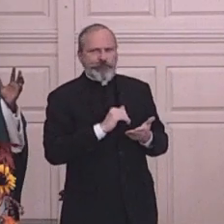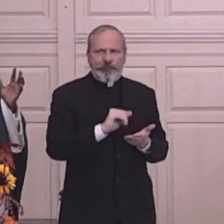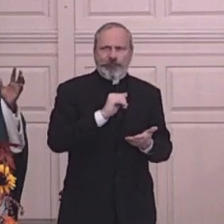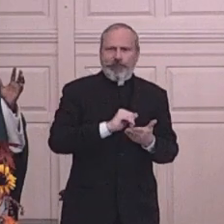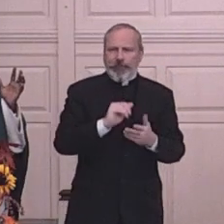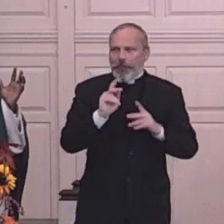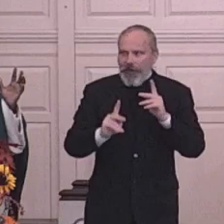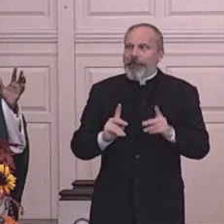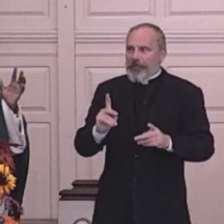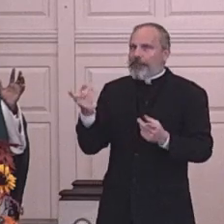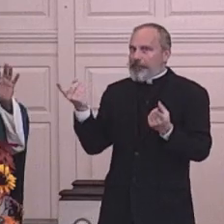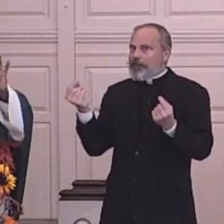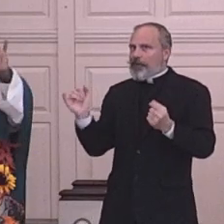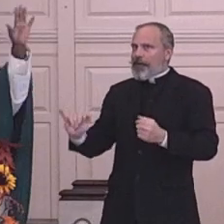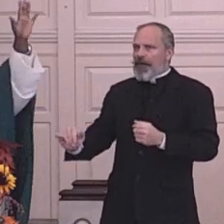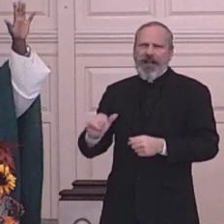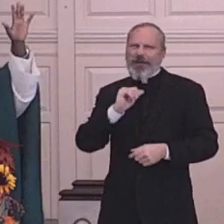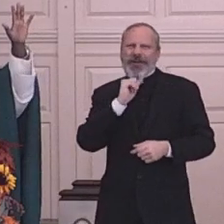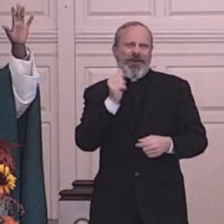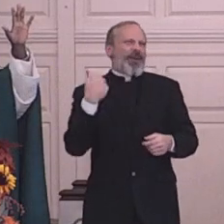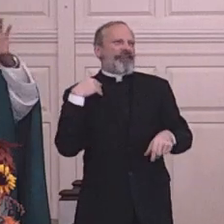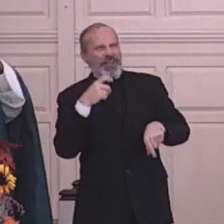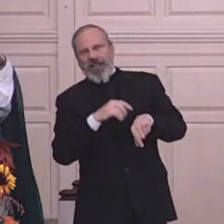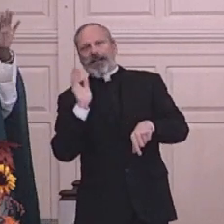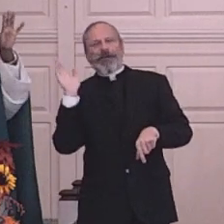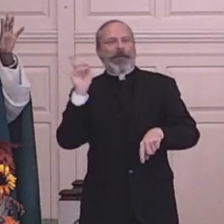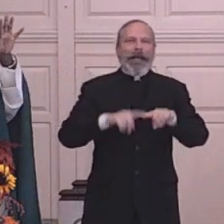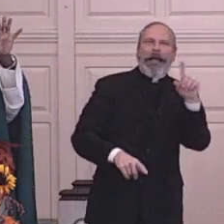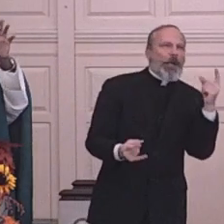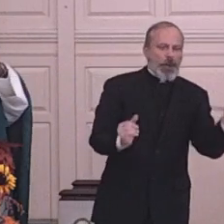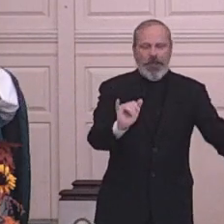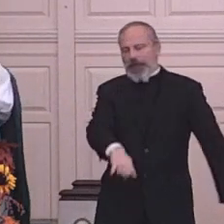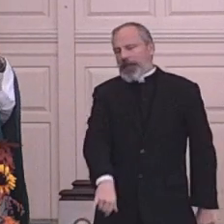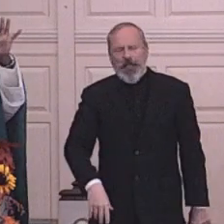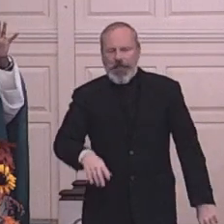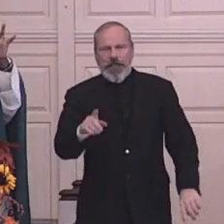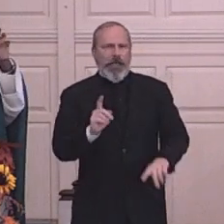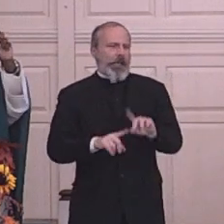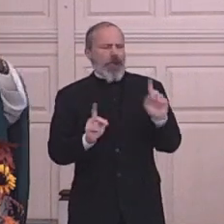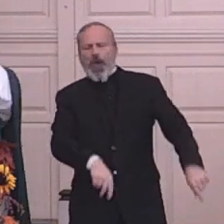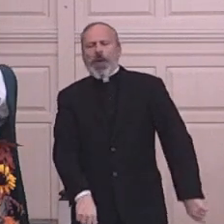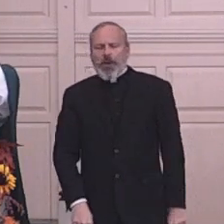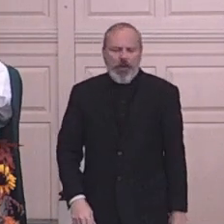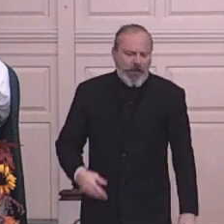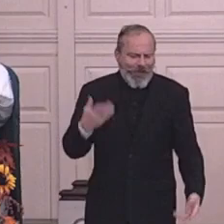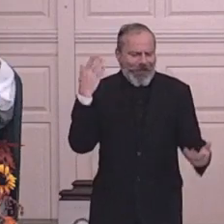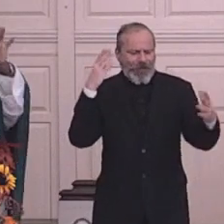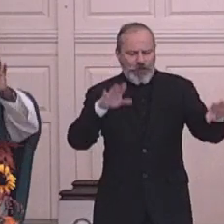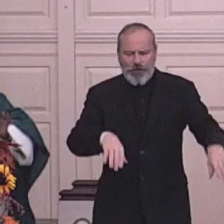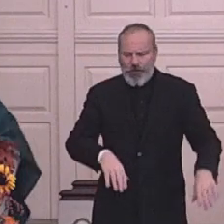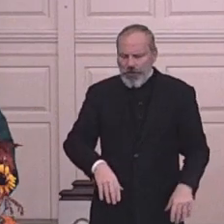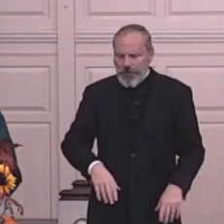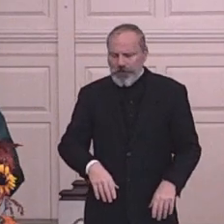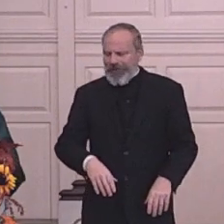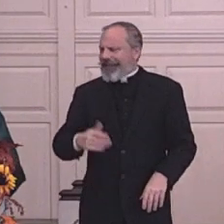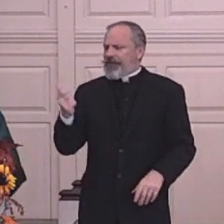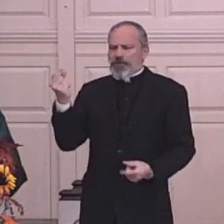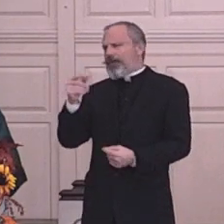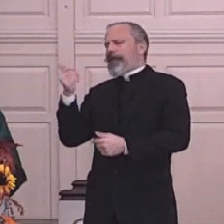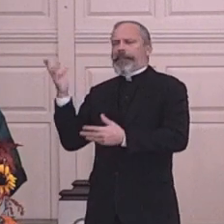that give these excuses. "I don't have time. I can't do this. I can't come. I don't know there is this kind of thing."